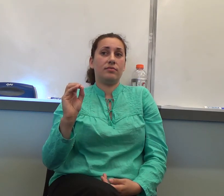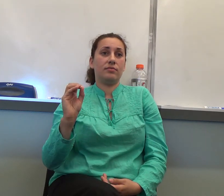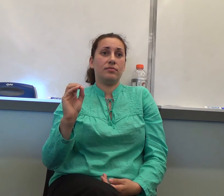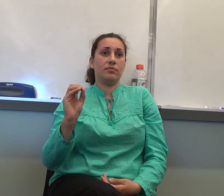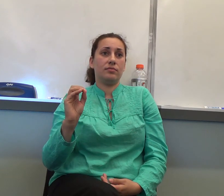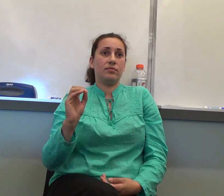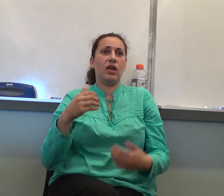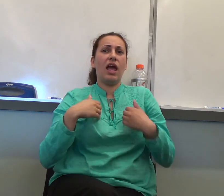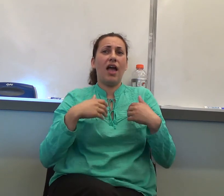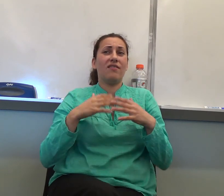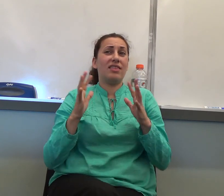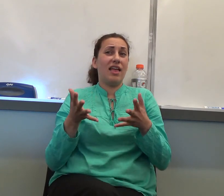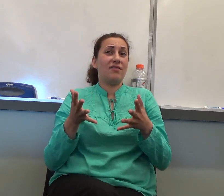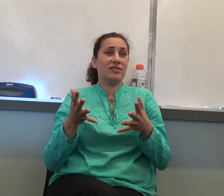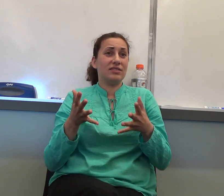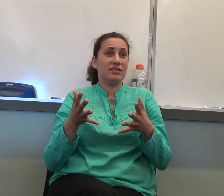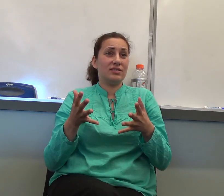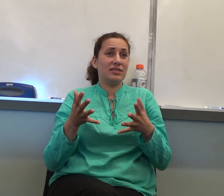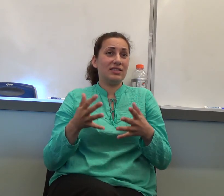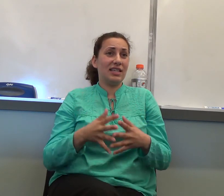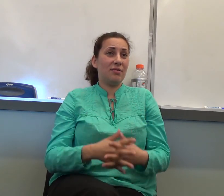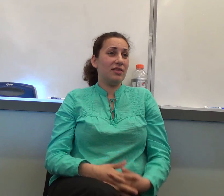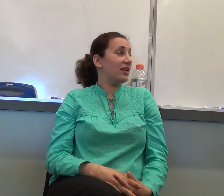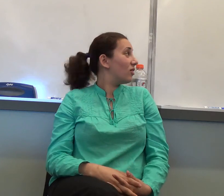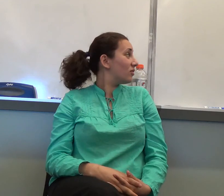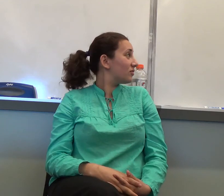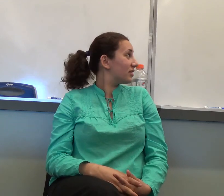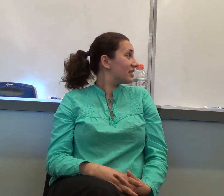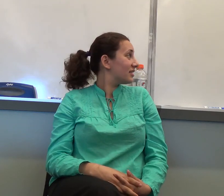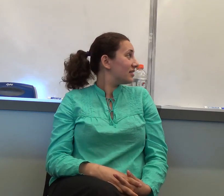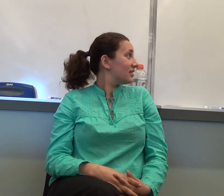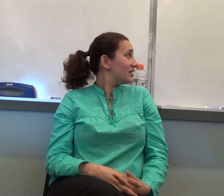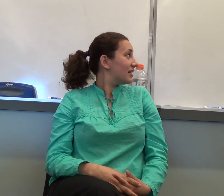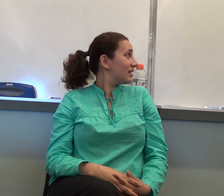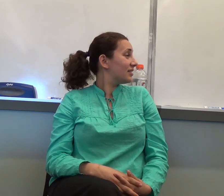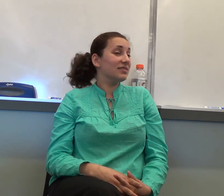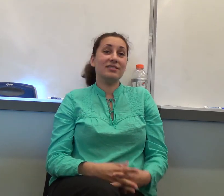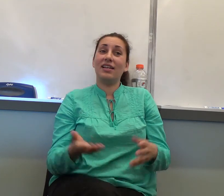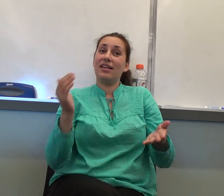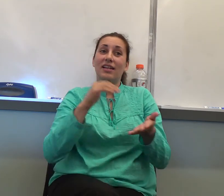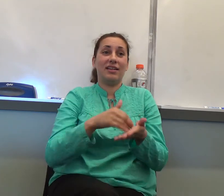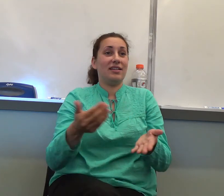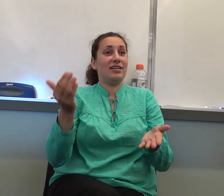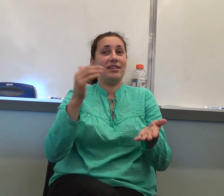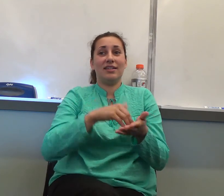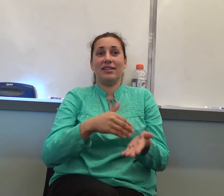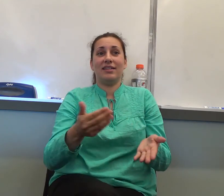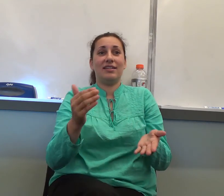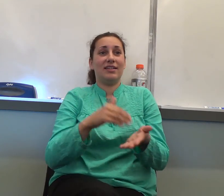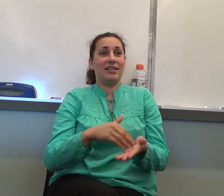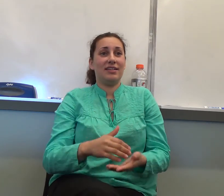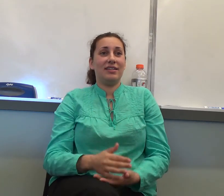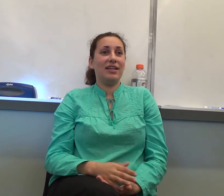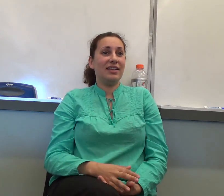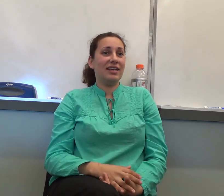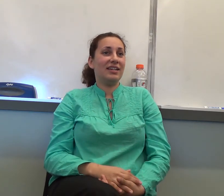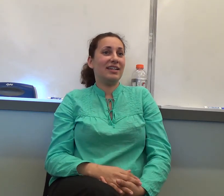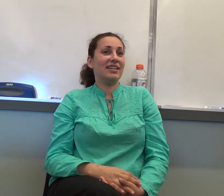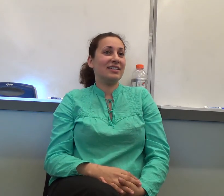And what do we get here? 20 Same thing remainder over again. and 20 again. Yeah, Okay. again and again and